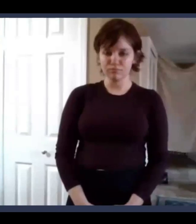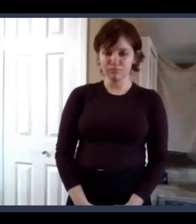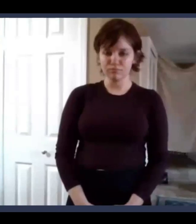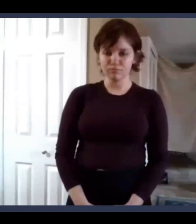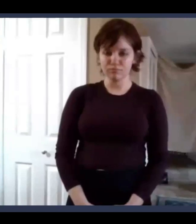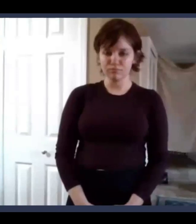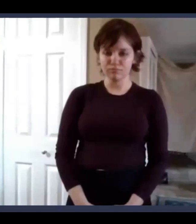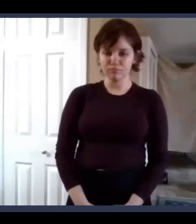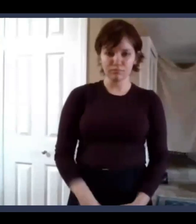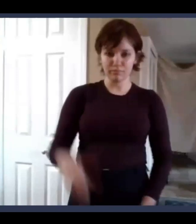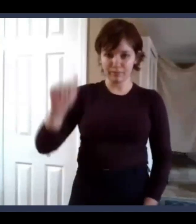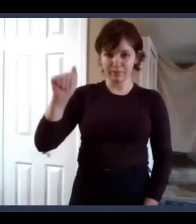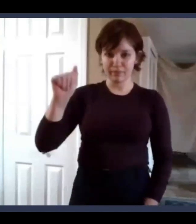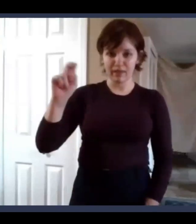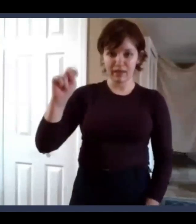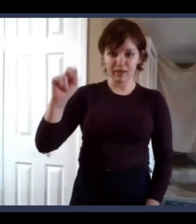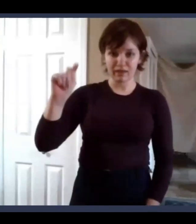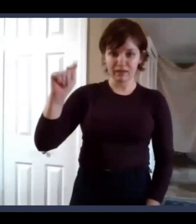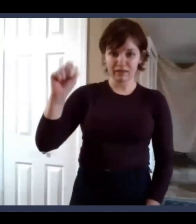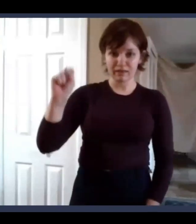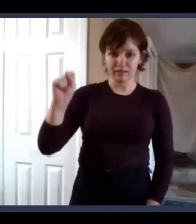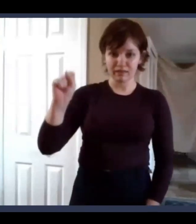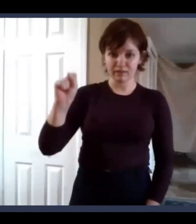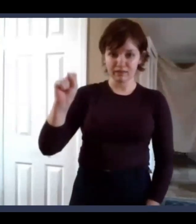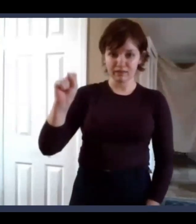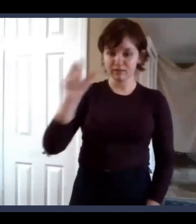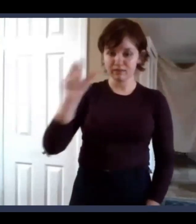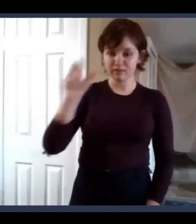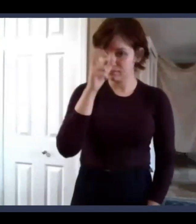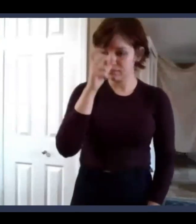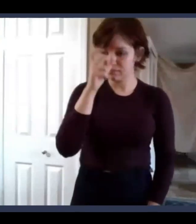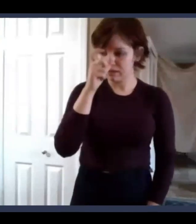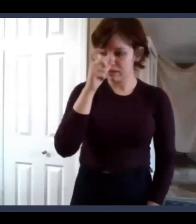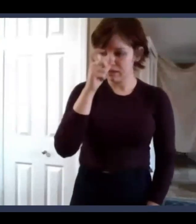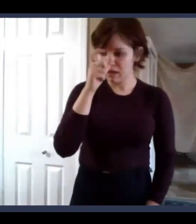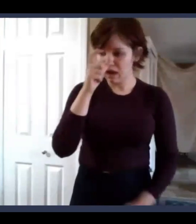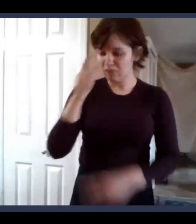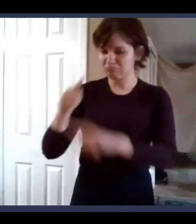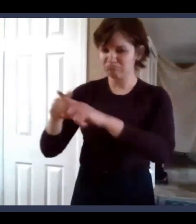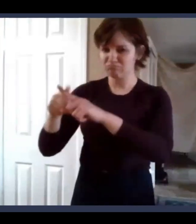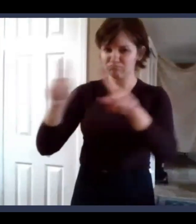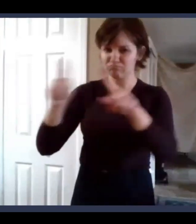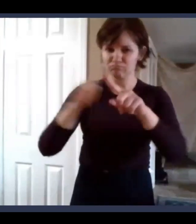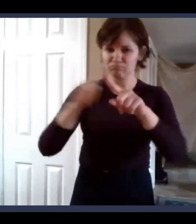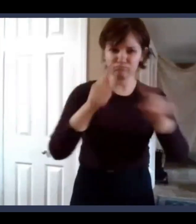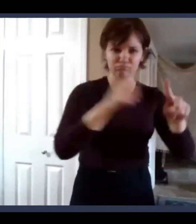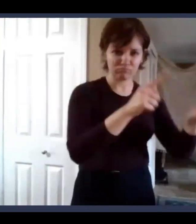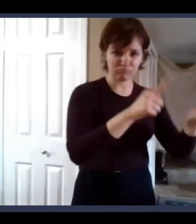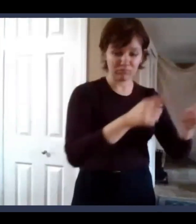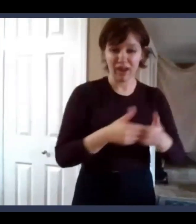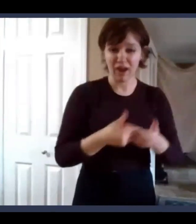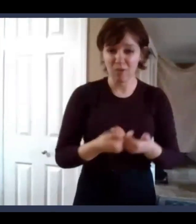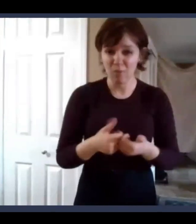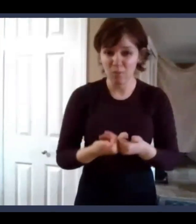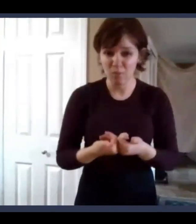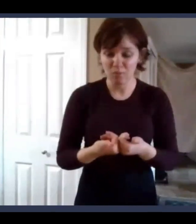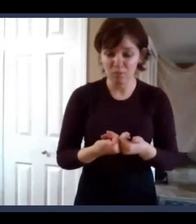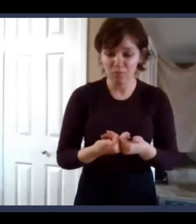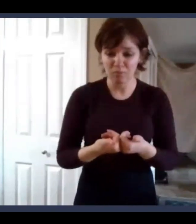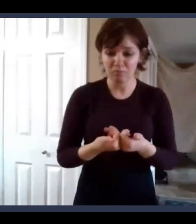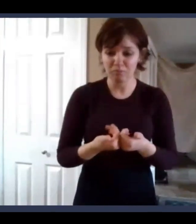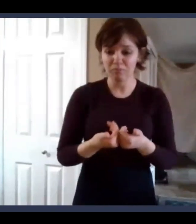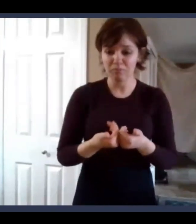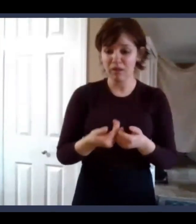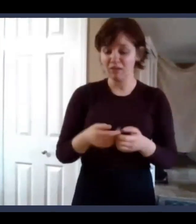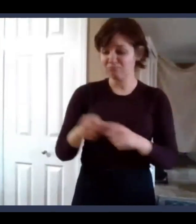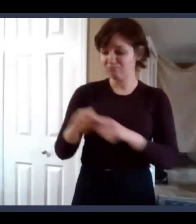So how do ants differ from each other? This is an interesting question. What about between species